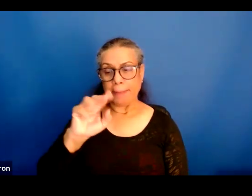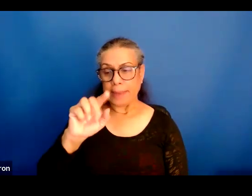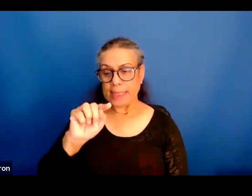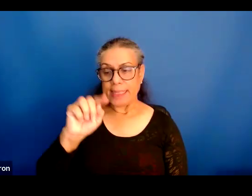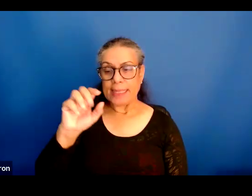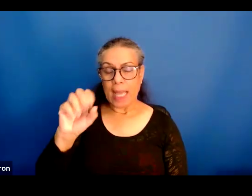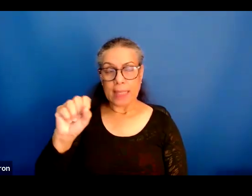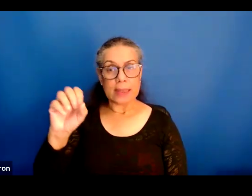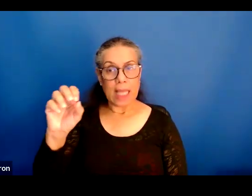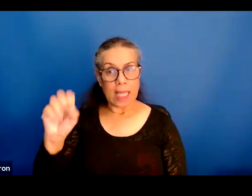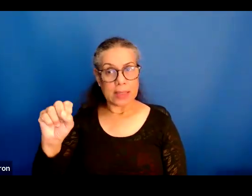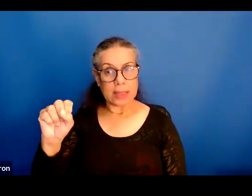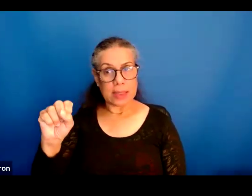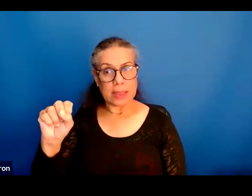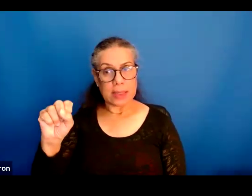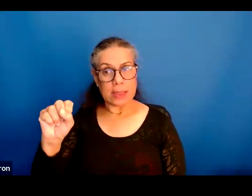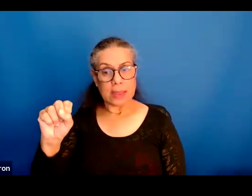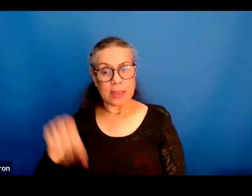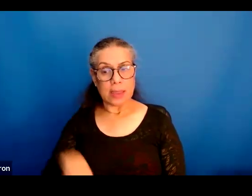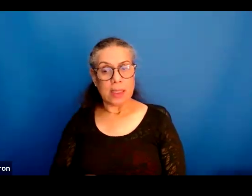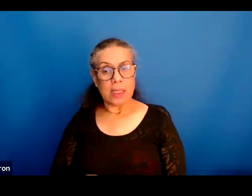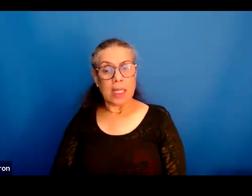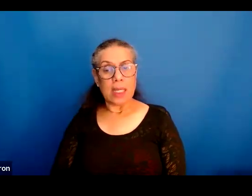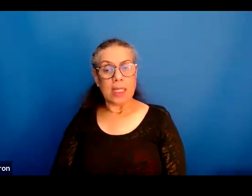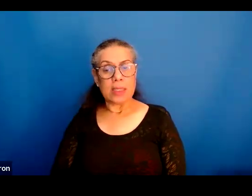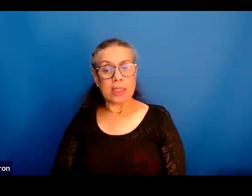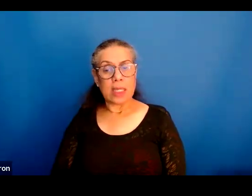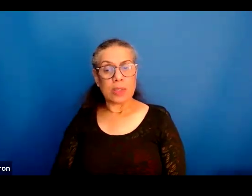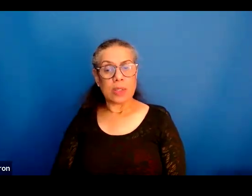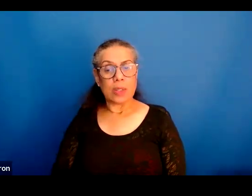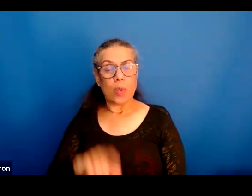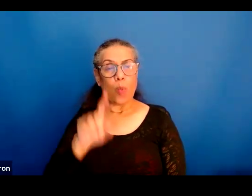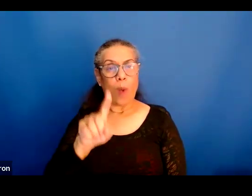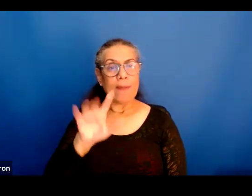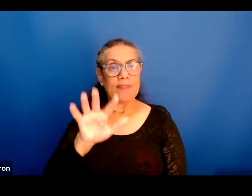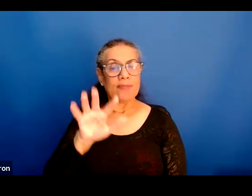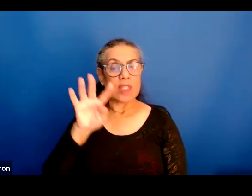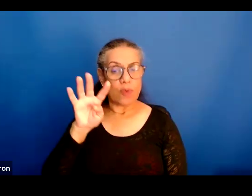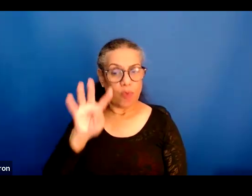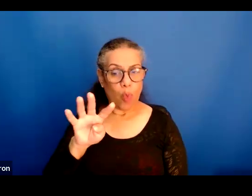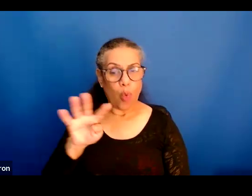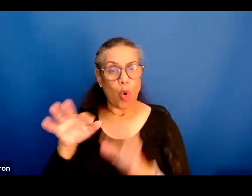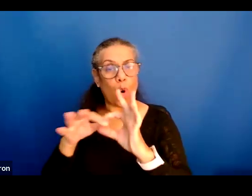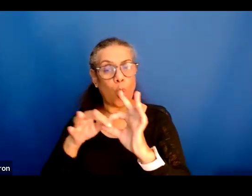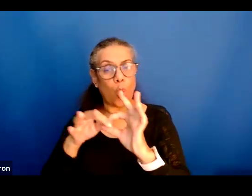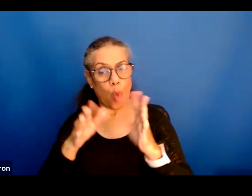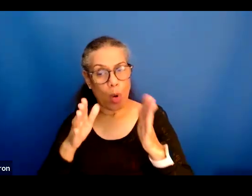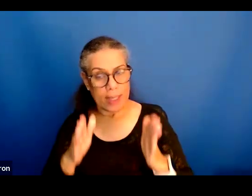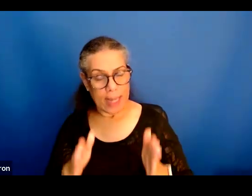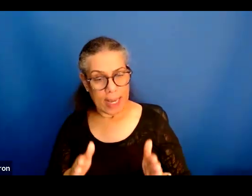In the slide say 154 coordinator, right? For help in the process, the inclusion model.